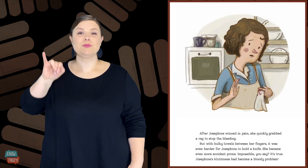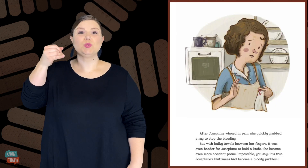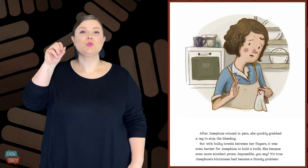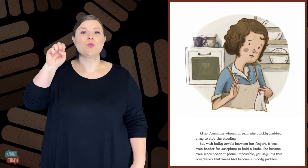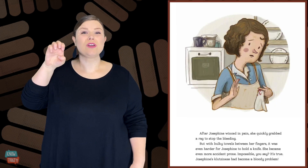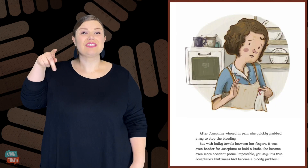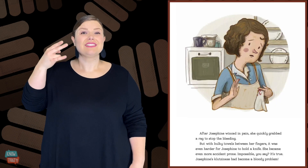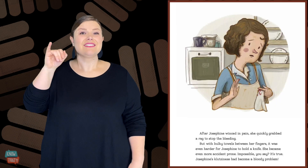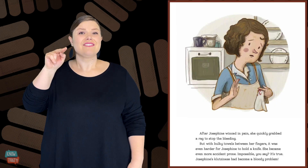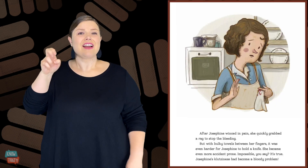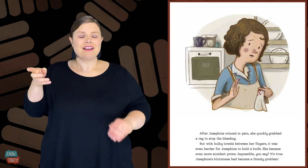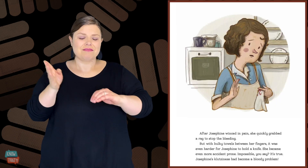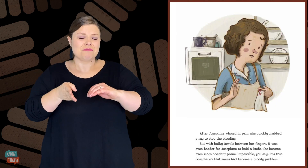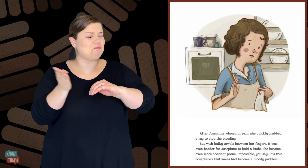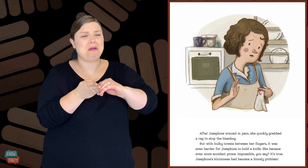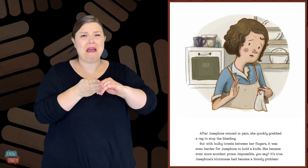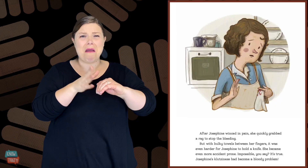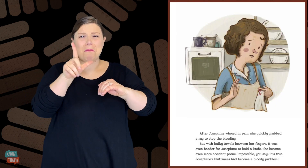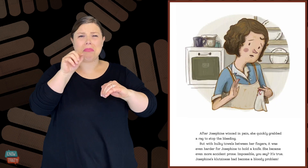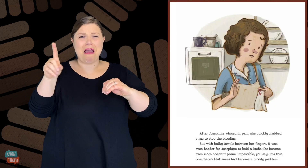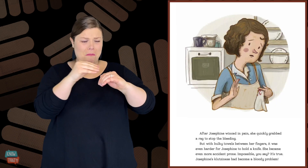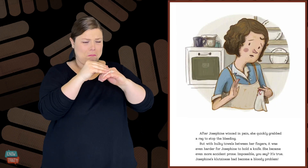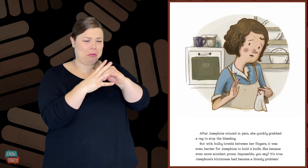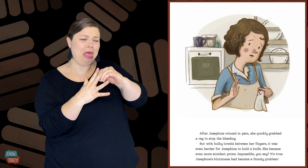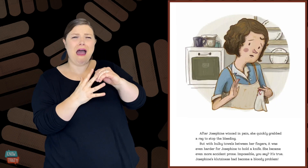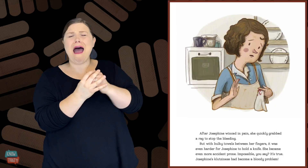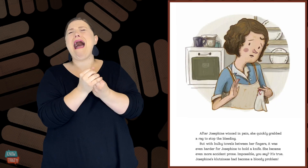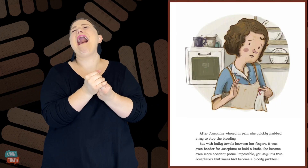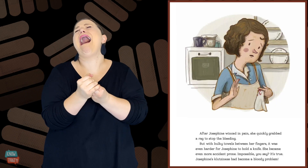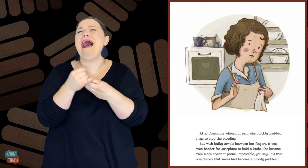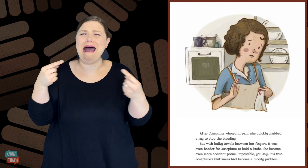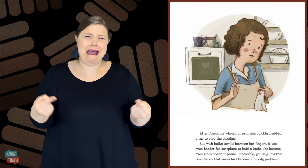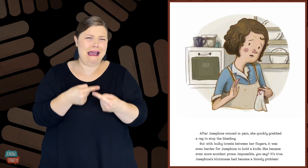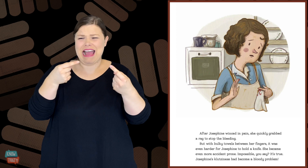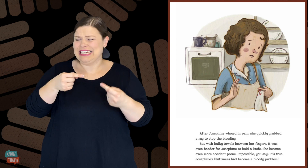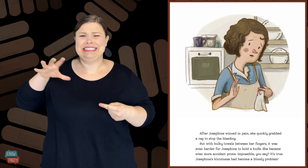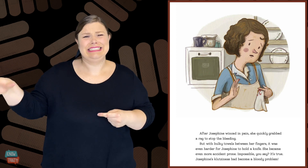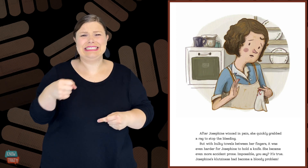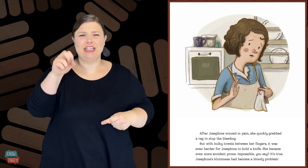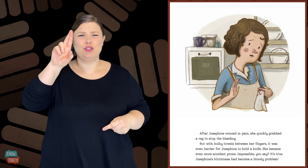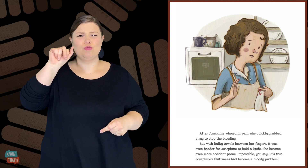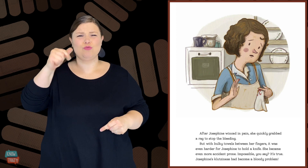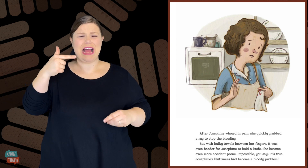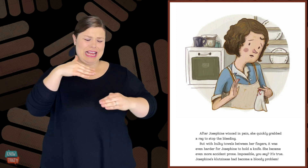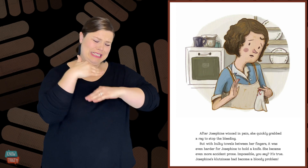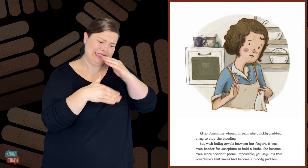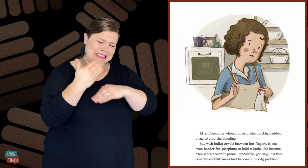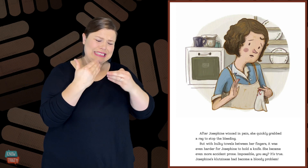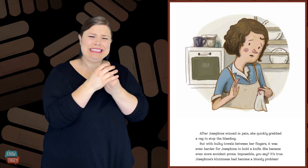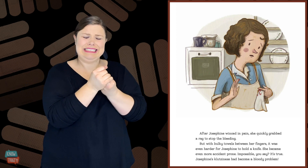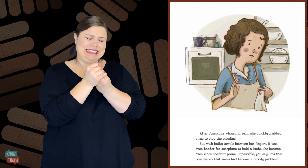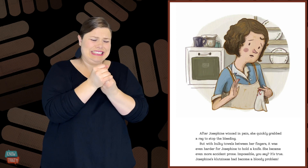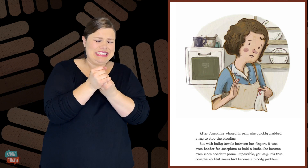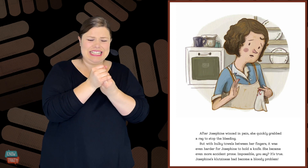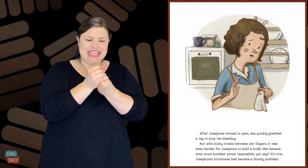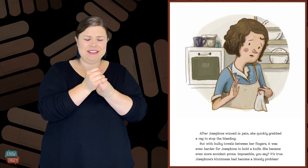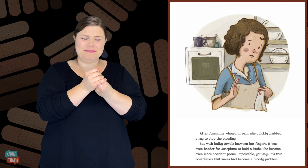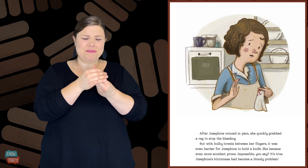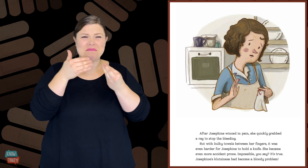After Josephine winced in pain, she quickly grabbed a rag to stop the bleeding. But the bulky towels between